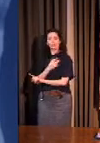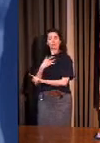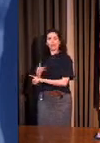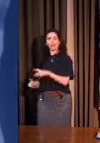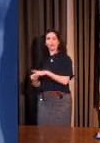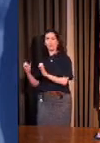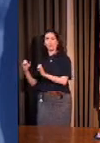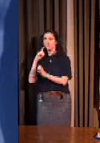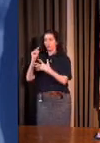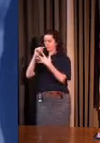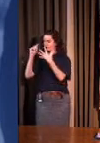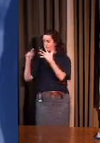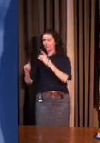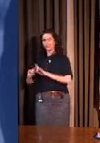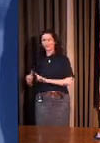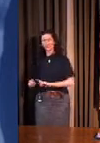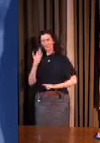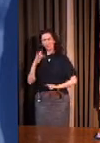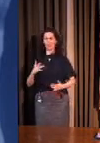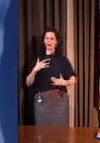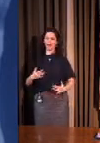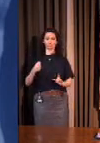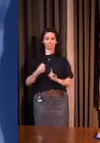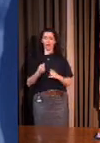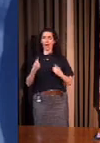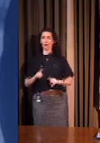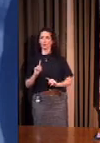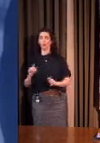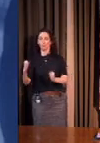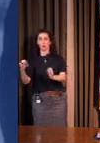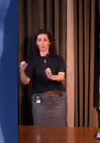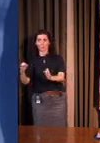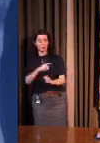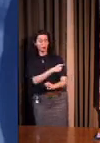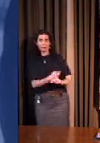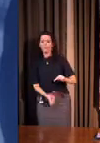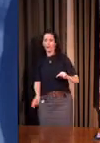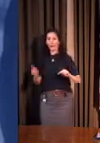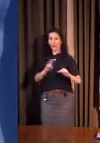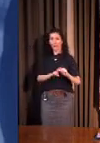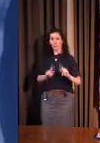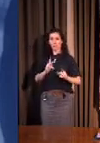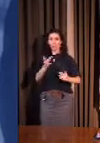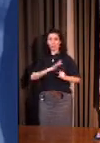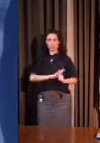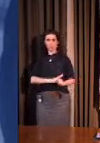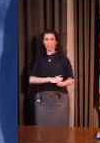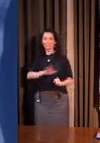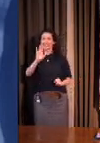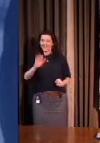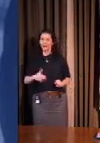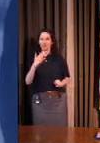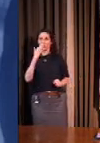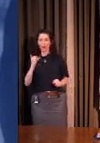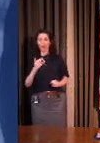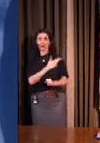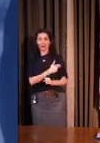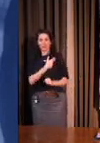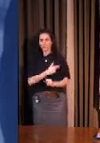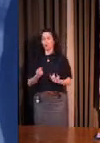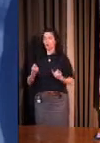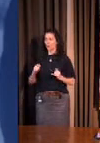all the other things that we go into the ER normally. It's added volume to an emergency department. It's one of the reasons why hospitals are really trying to